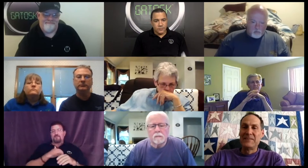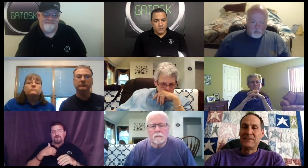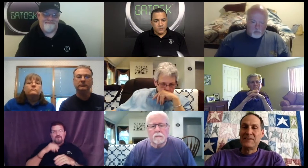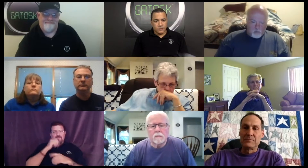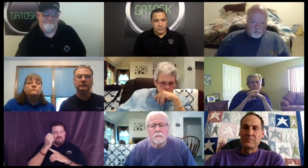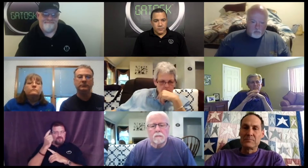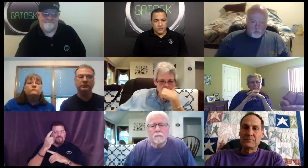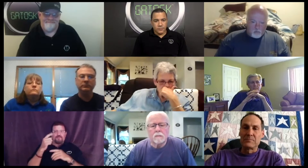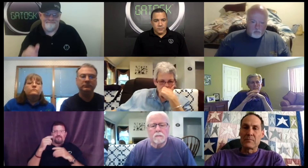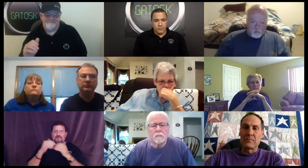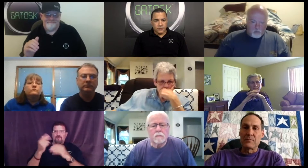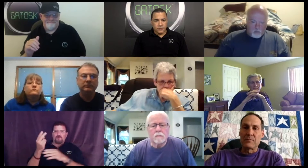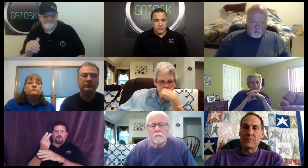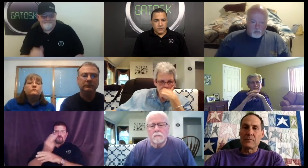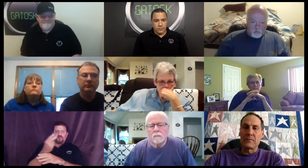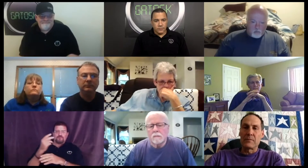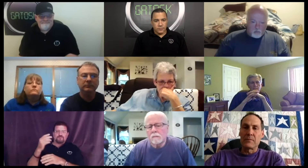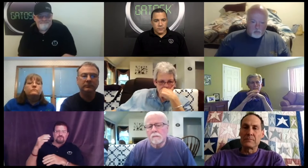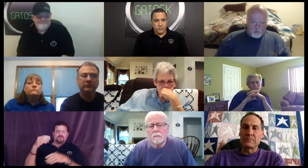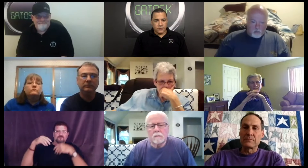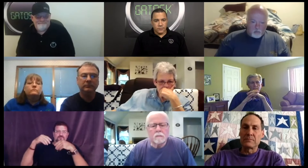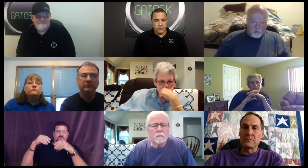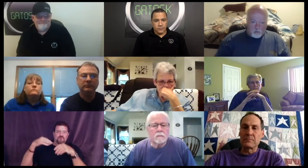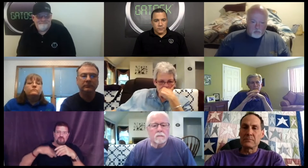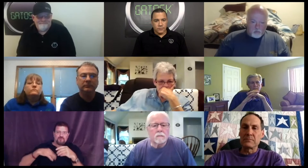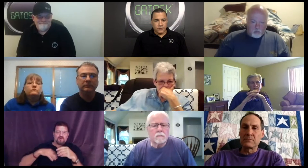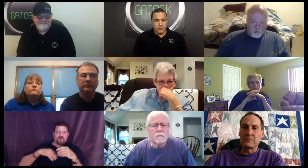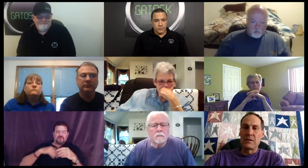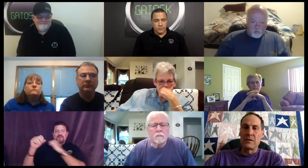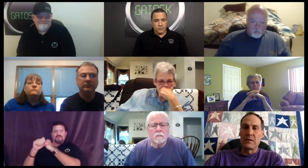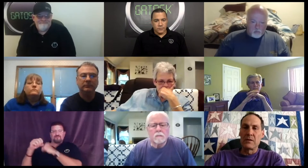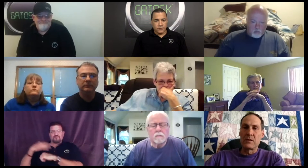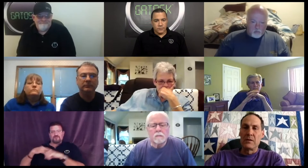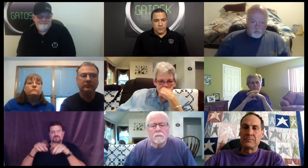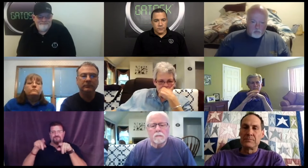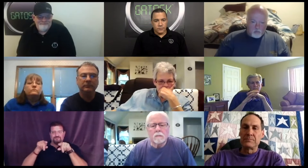a lot of members don't understand how to use the credits